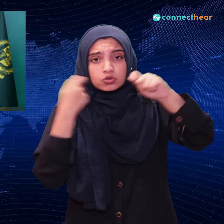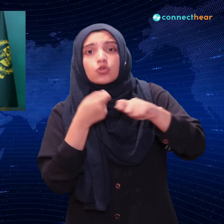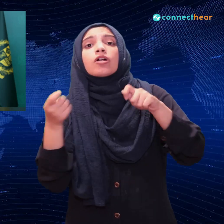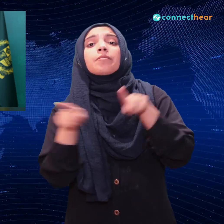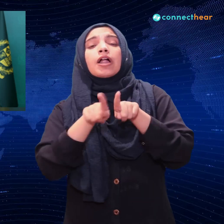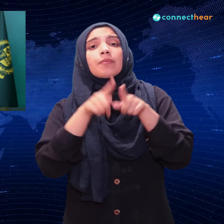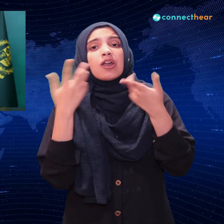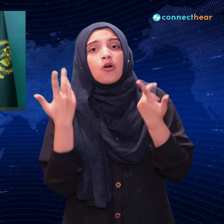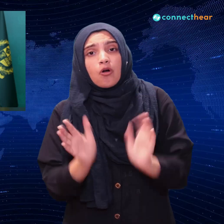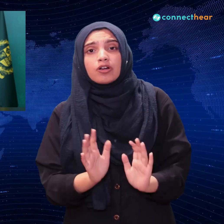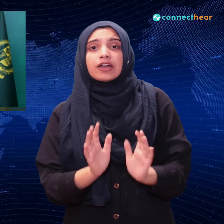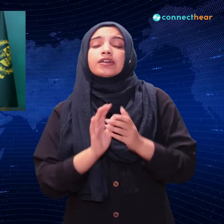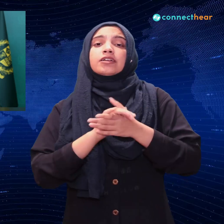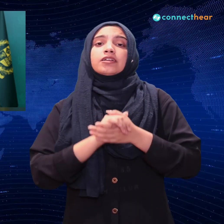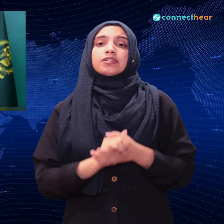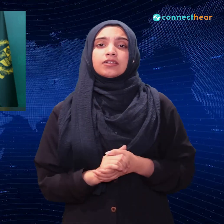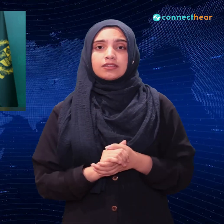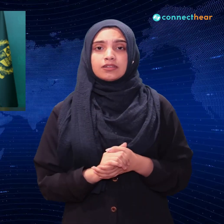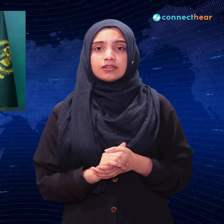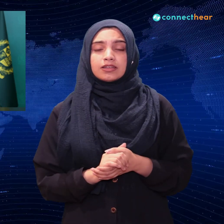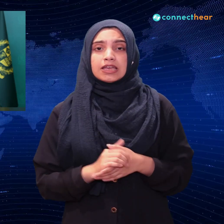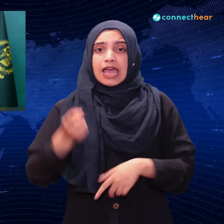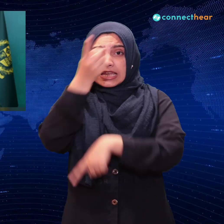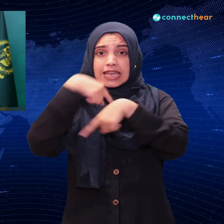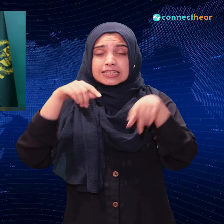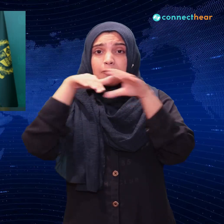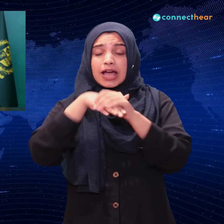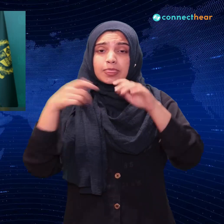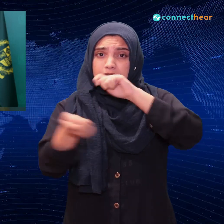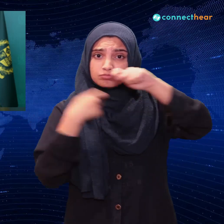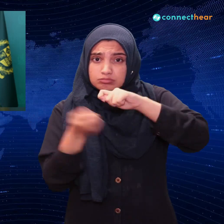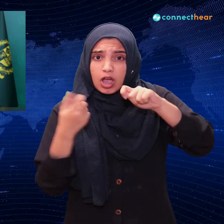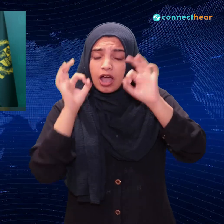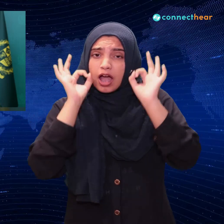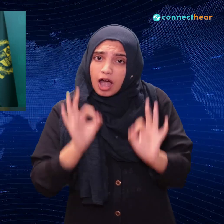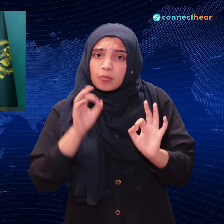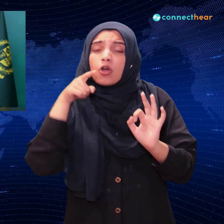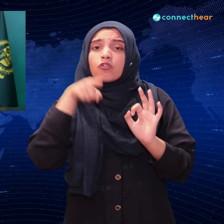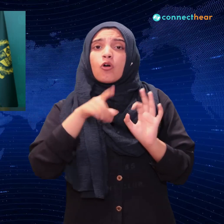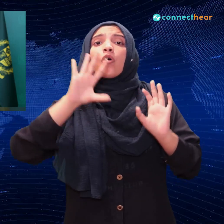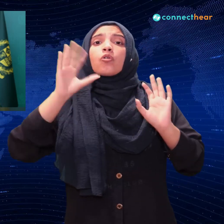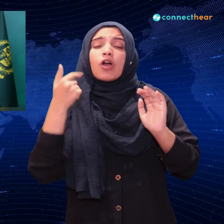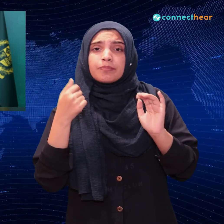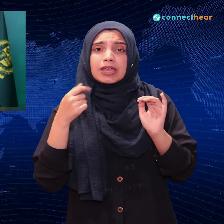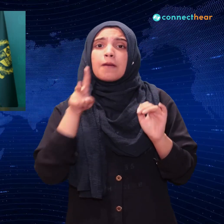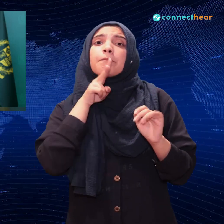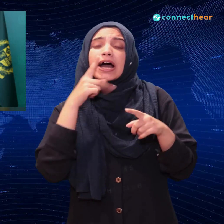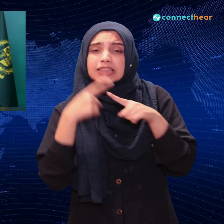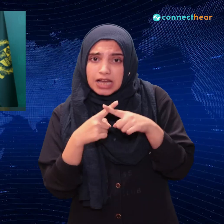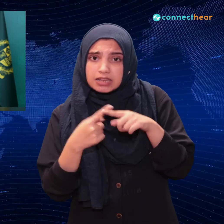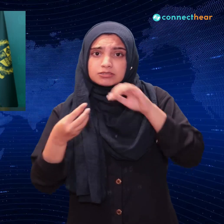haven destinations. This organized theft and illegal transfer of assets